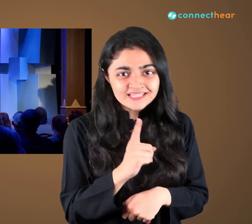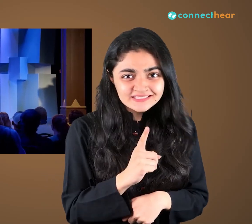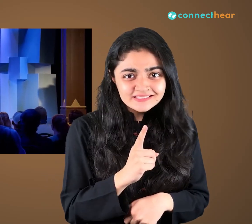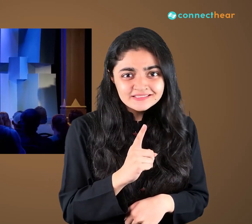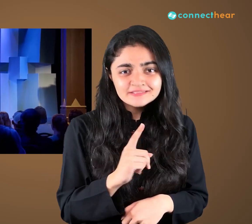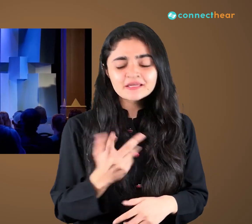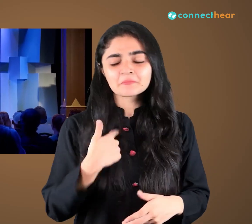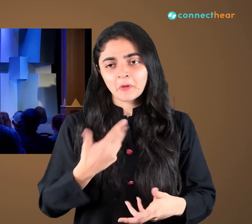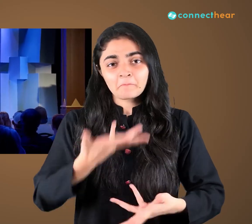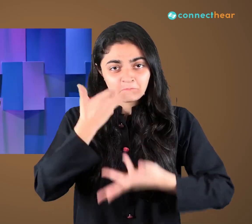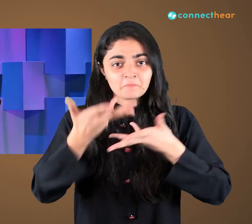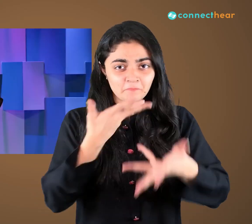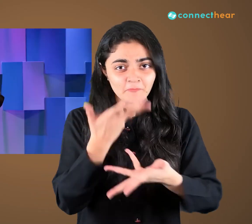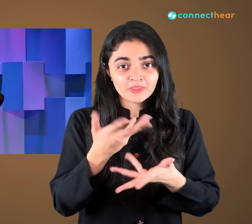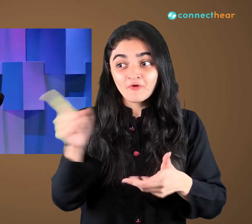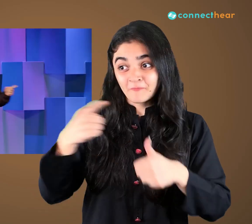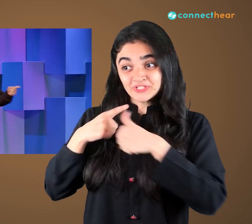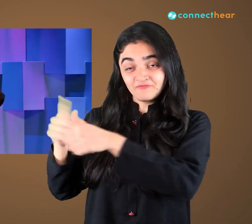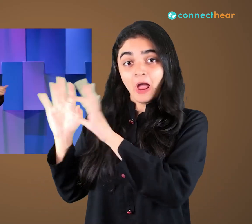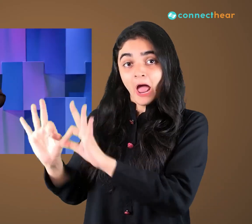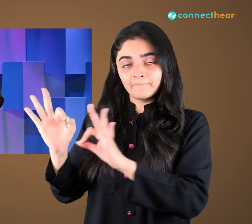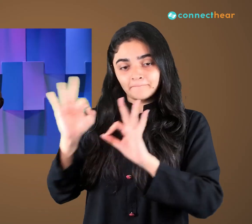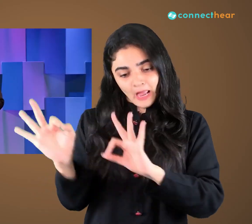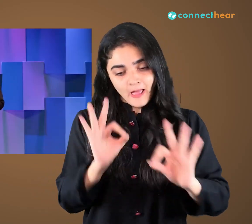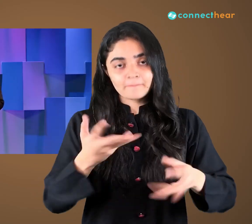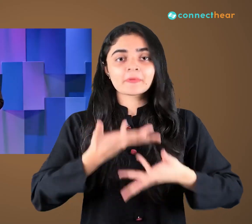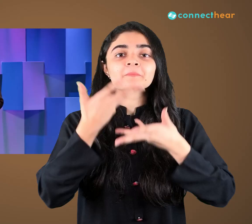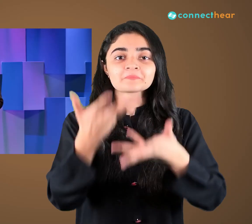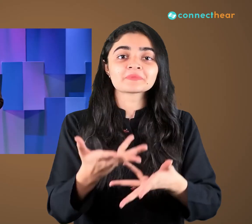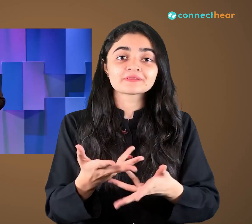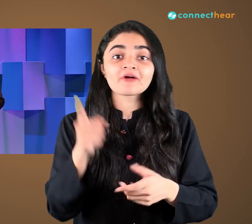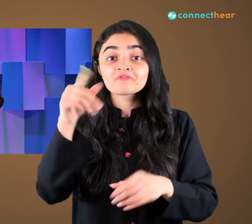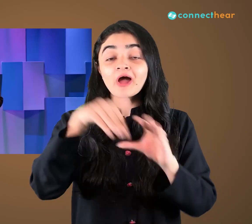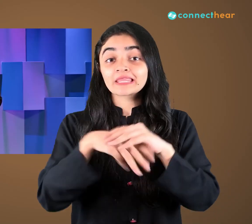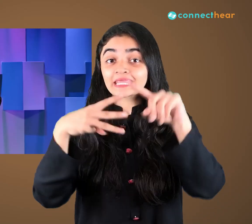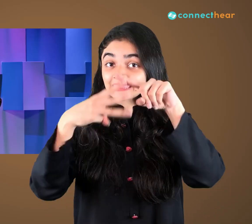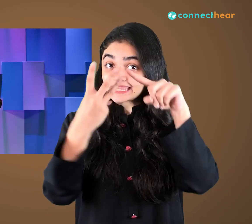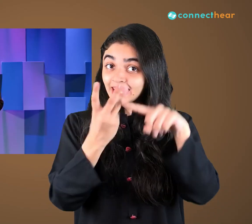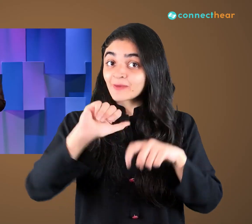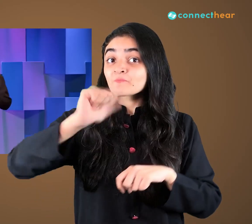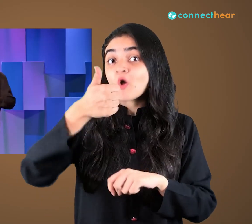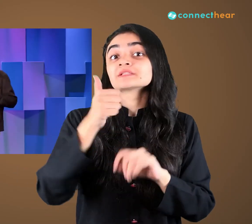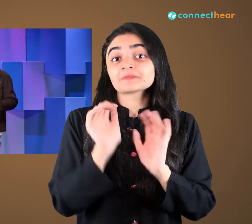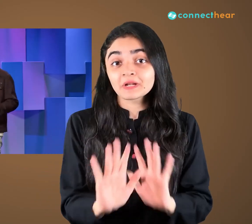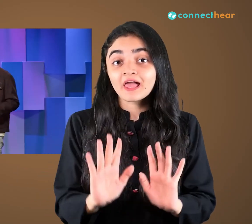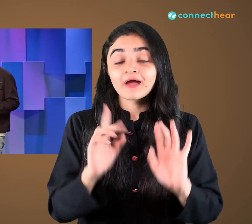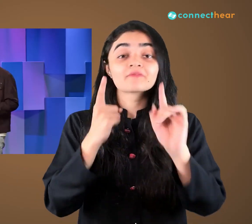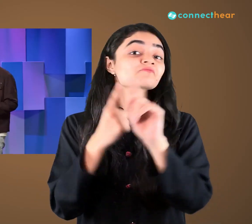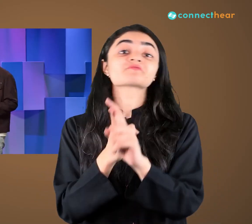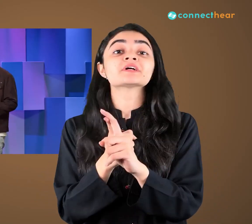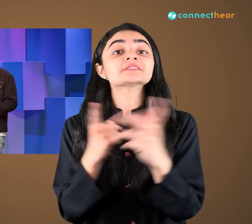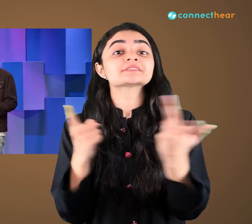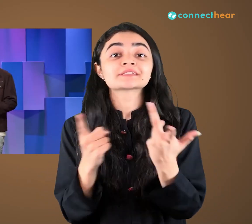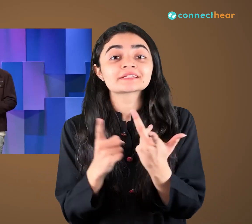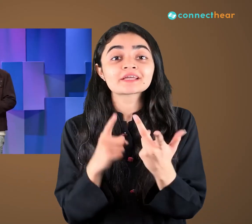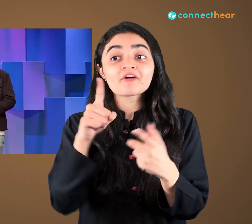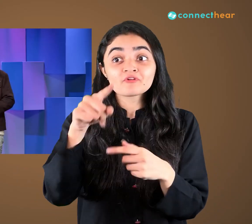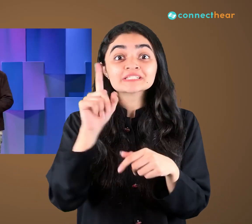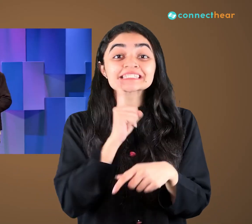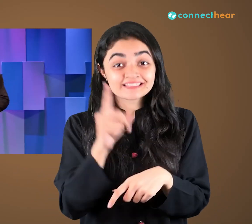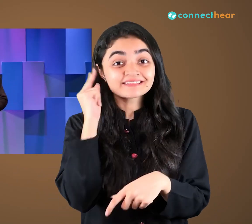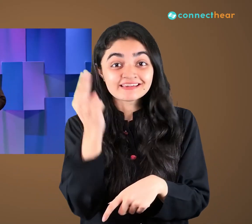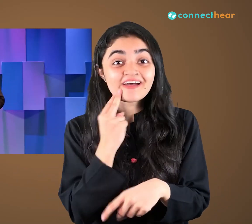your parents really deaf? So I'm going to tell you guys what I tell them every time. There are 3 possibilities.